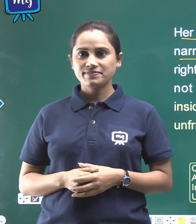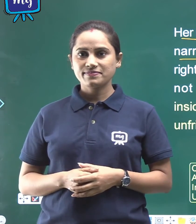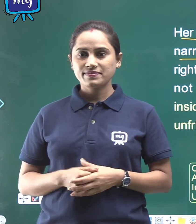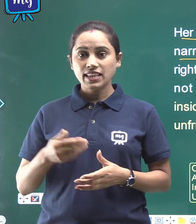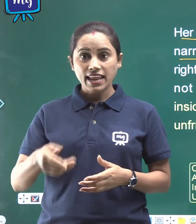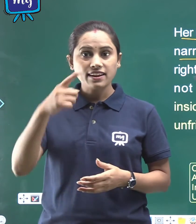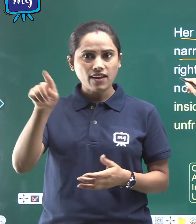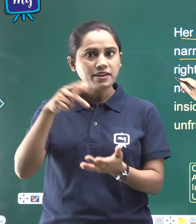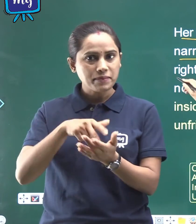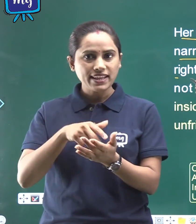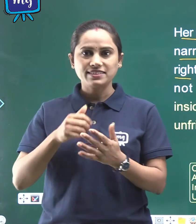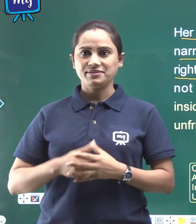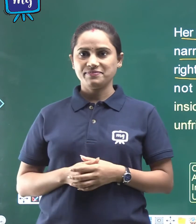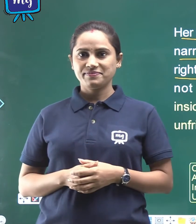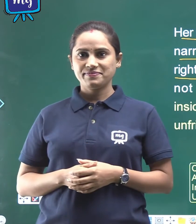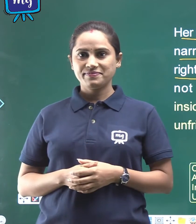at right place.